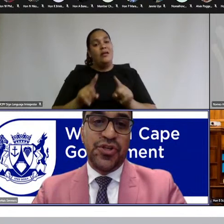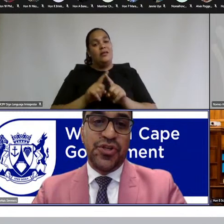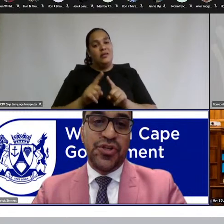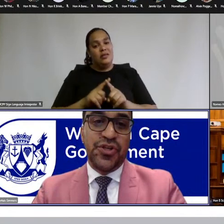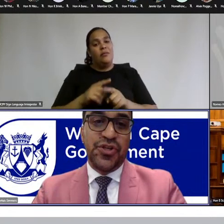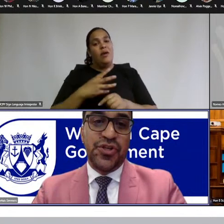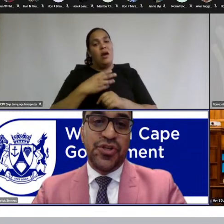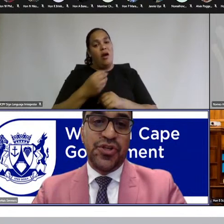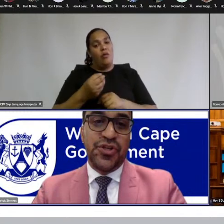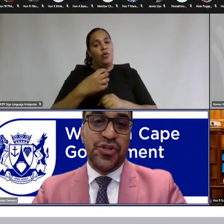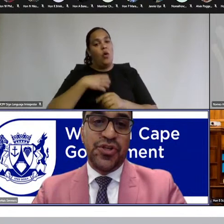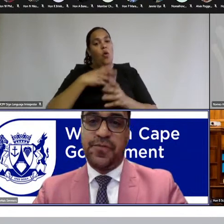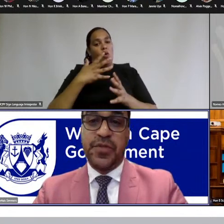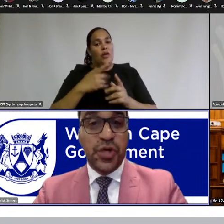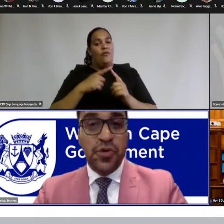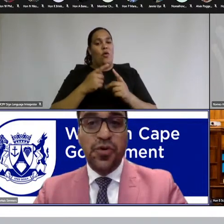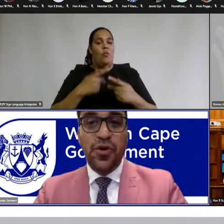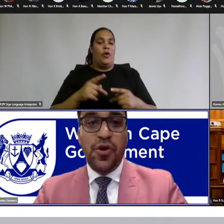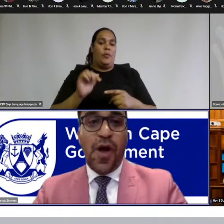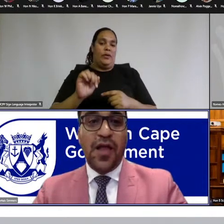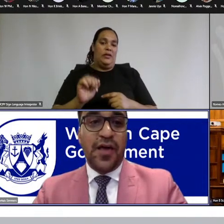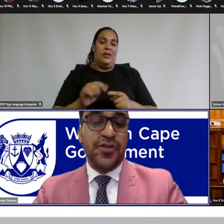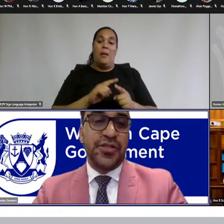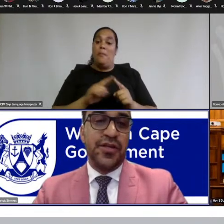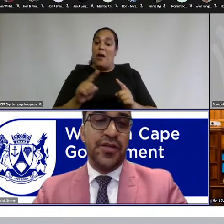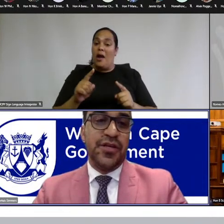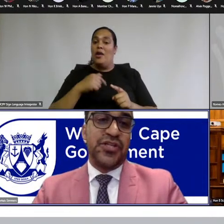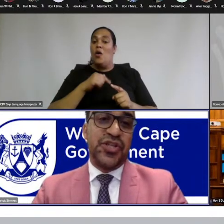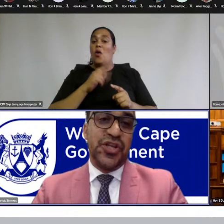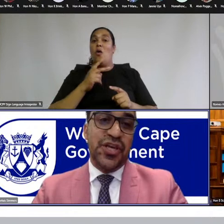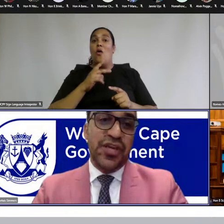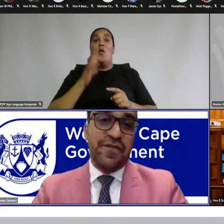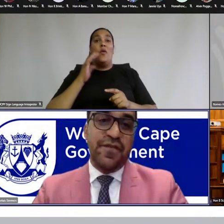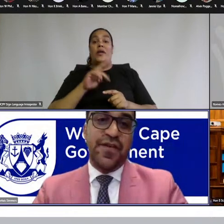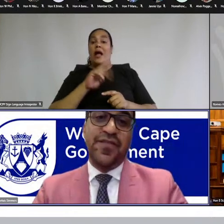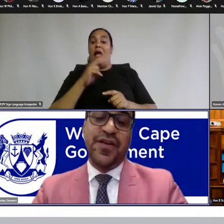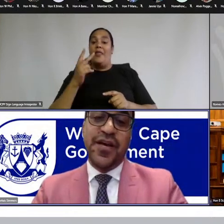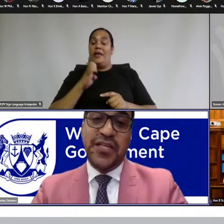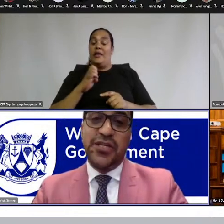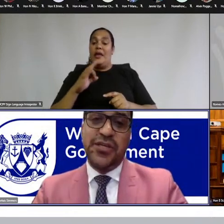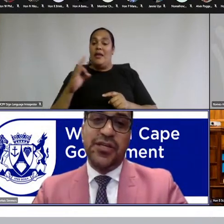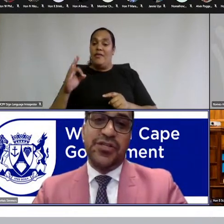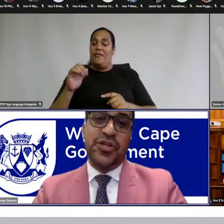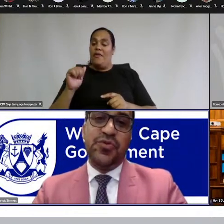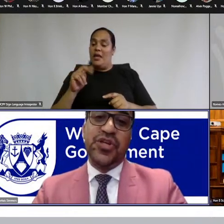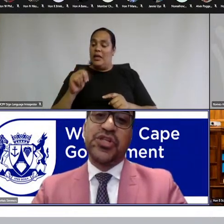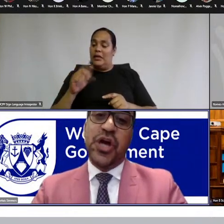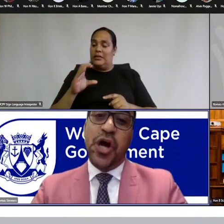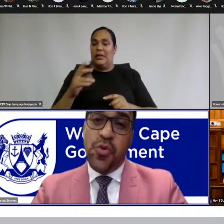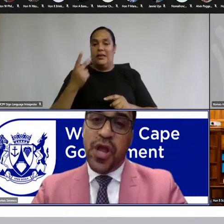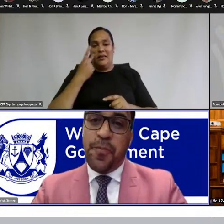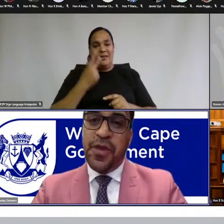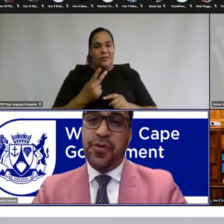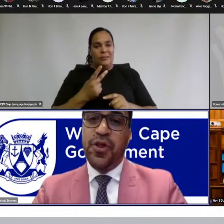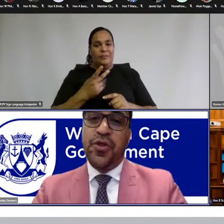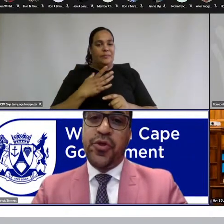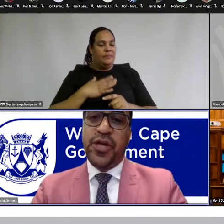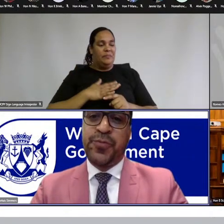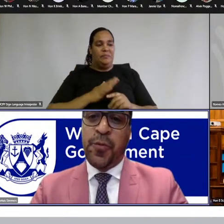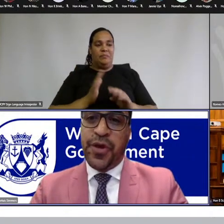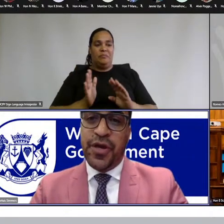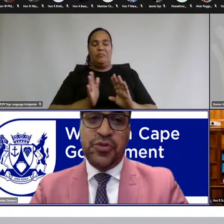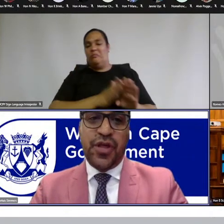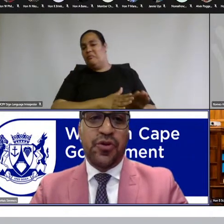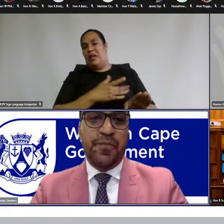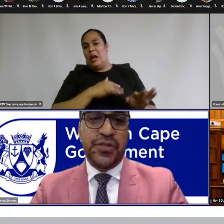outright owners of their properties. So, while others, such as the EFF and the ANC, seek to disown our people